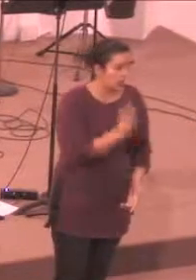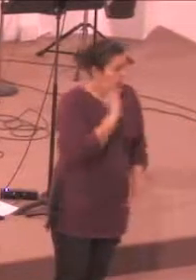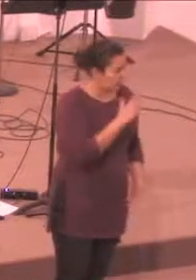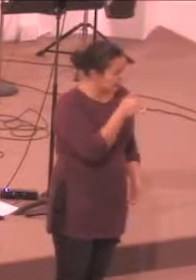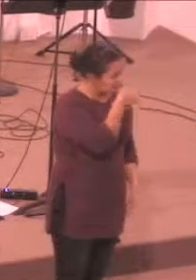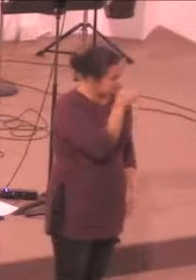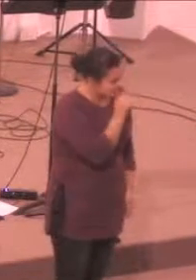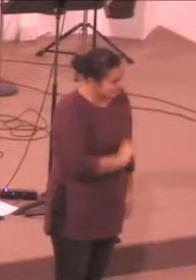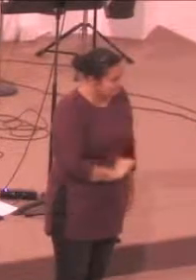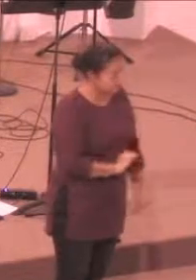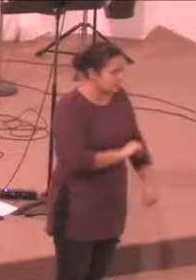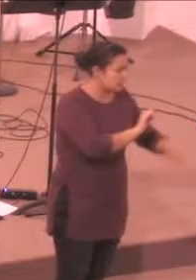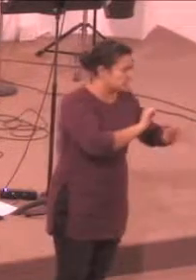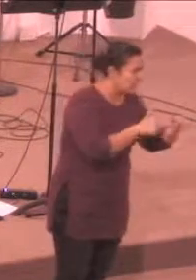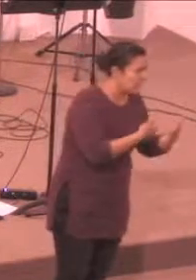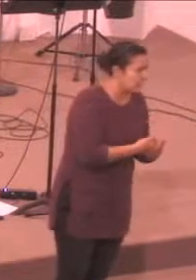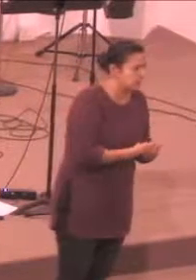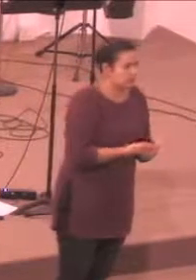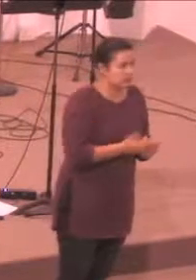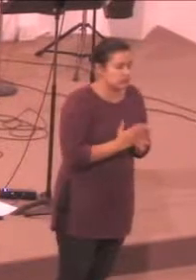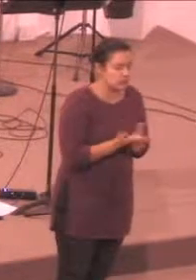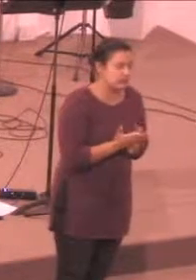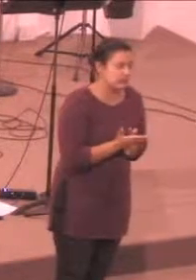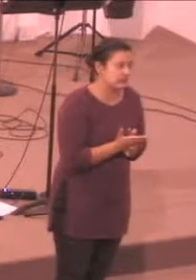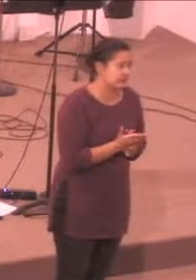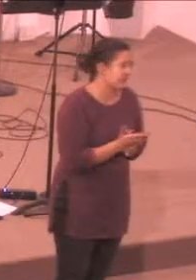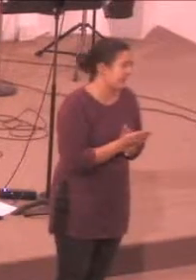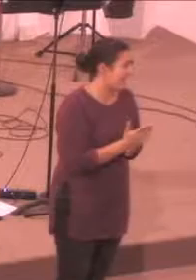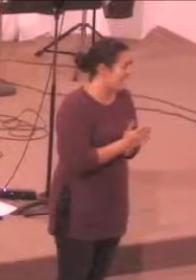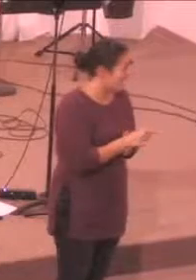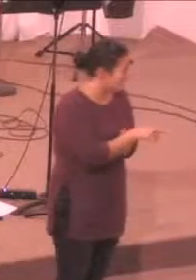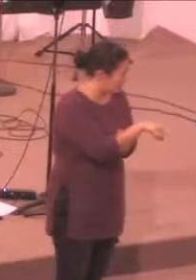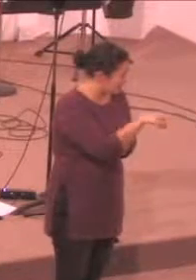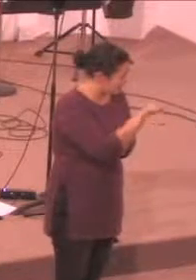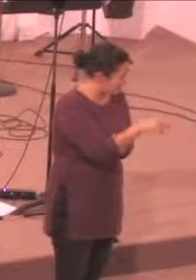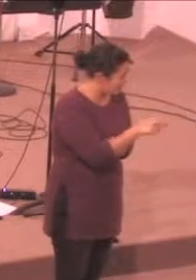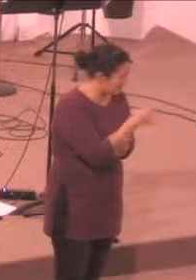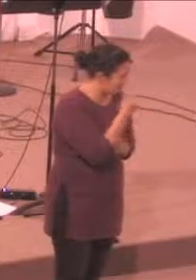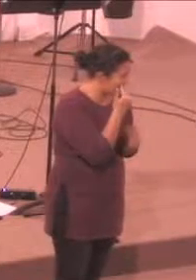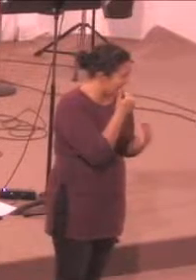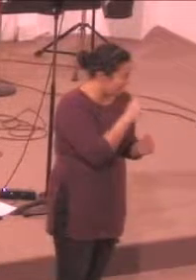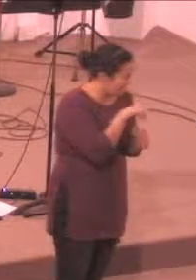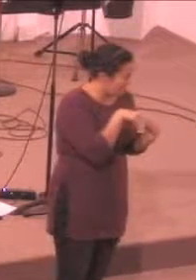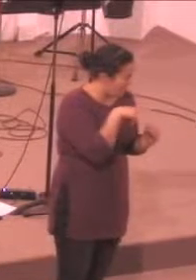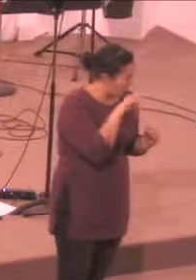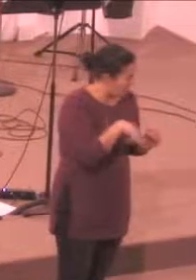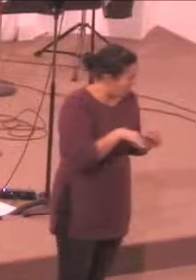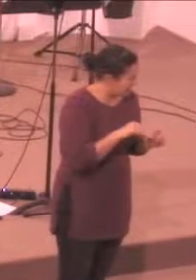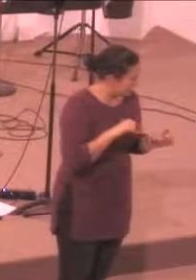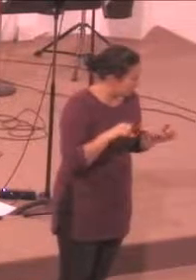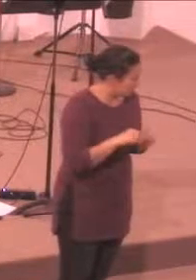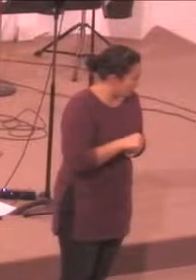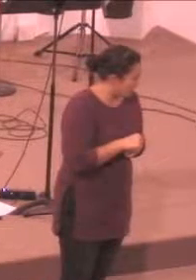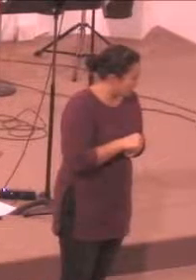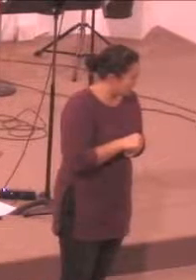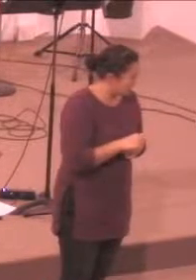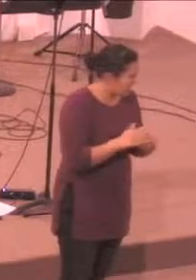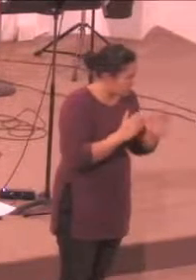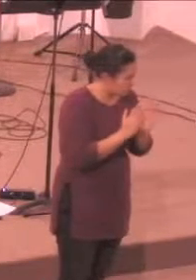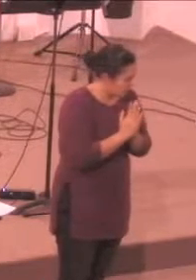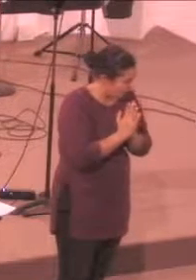You're going to have people. And you're going to have to be thankful for them and pray for